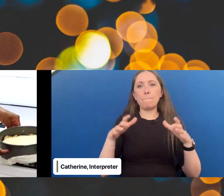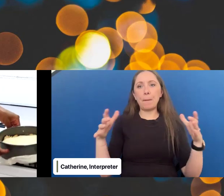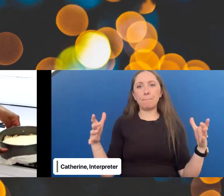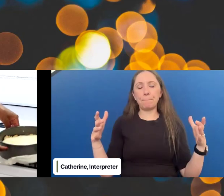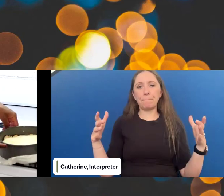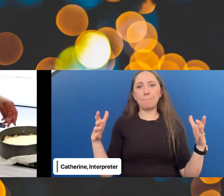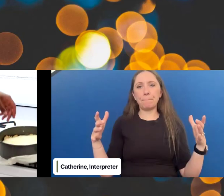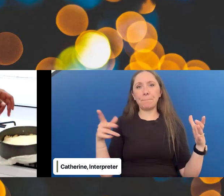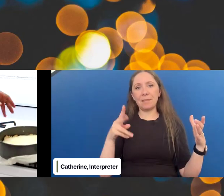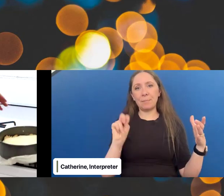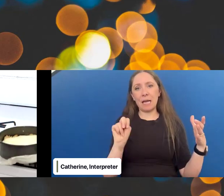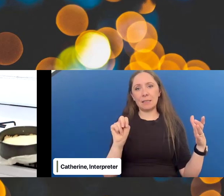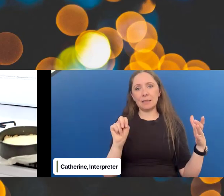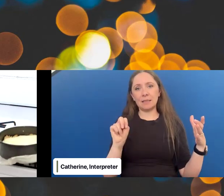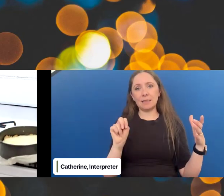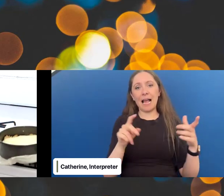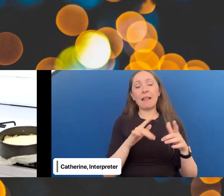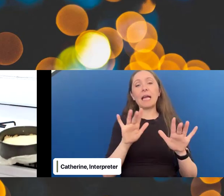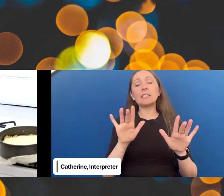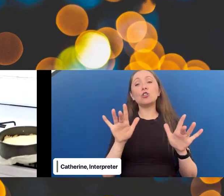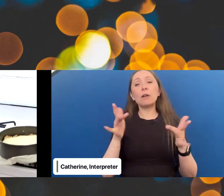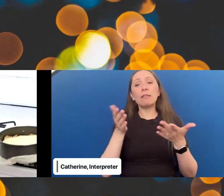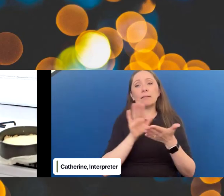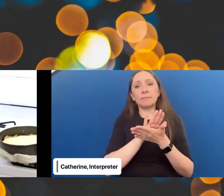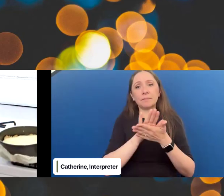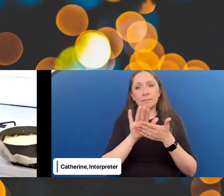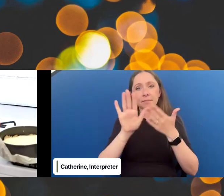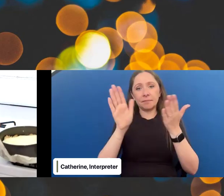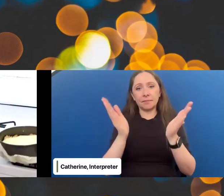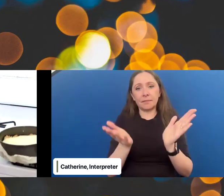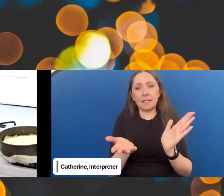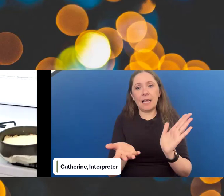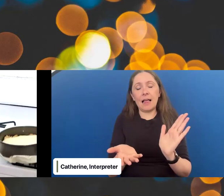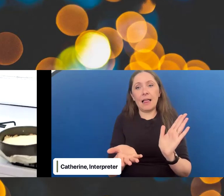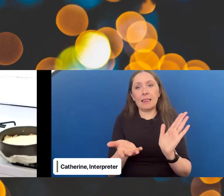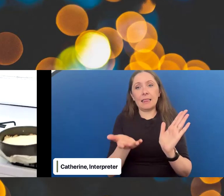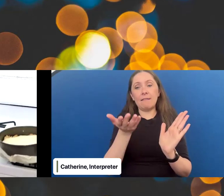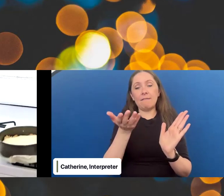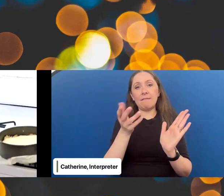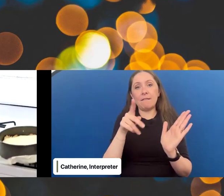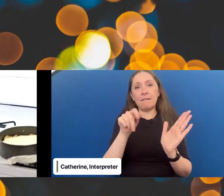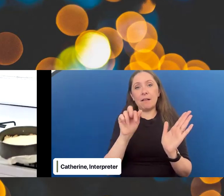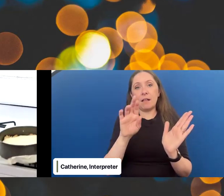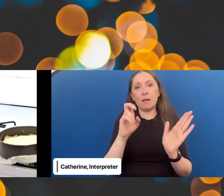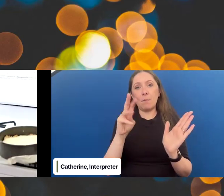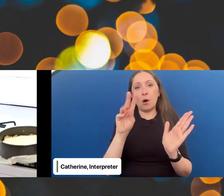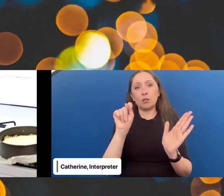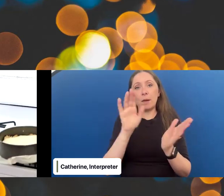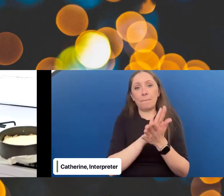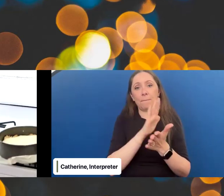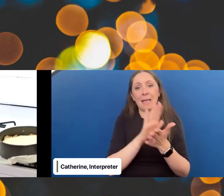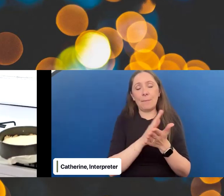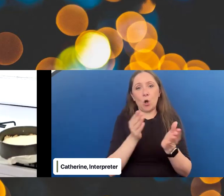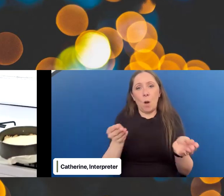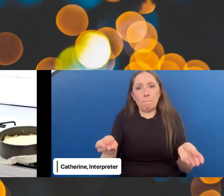pan and then gently try to lift the parchment paper from the bottom of the pan.